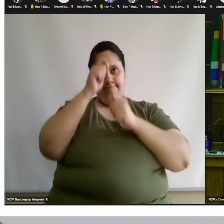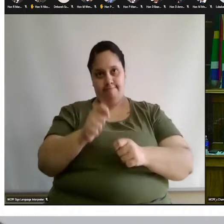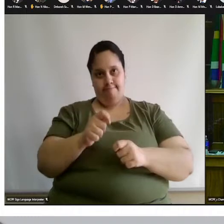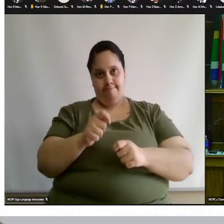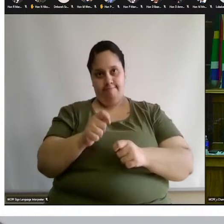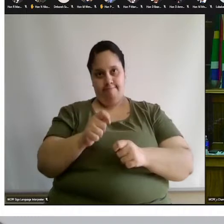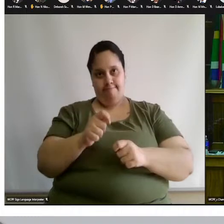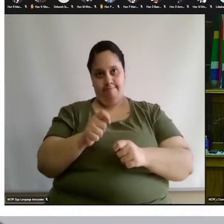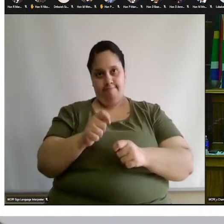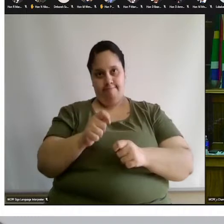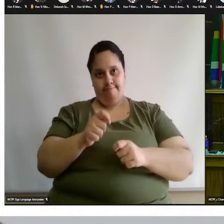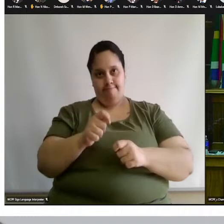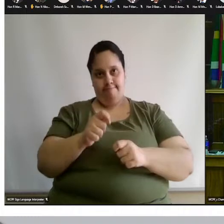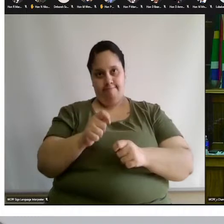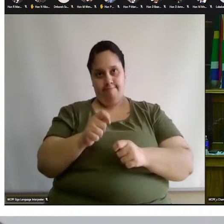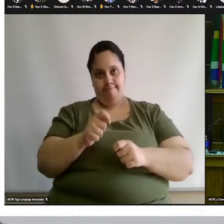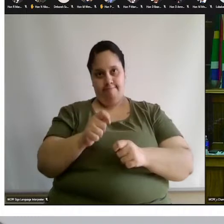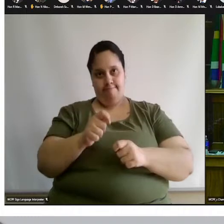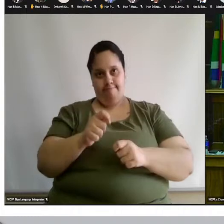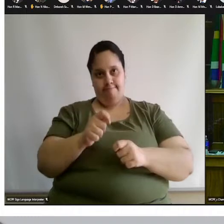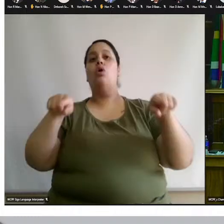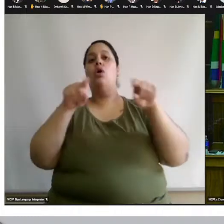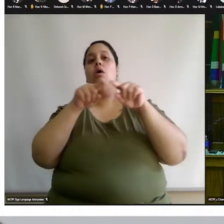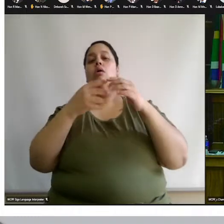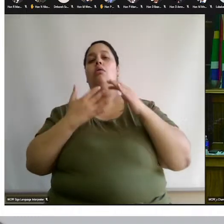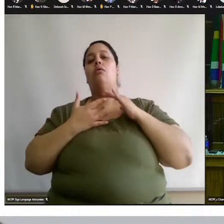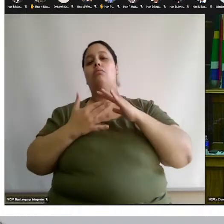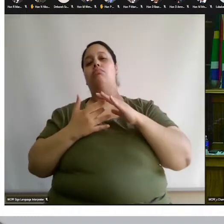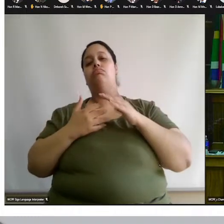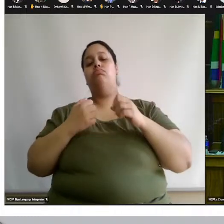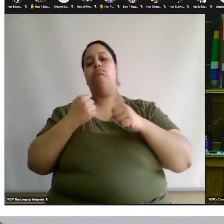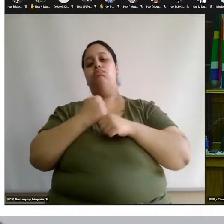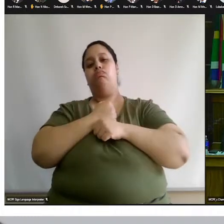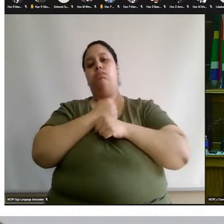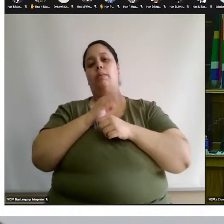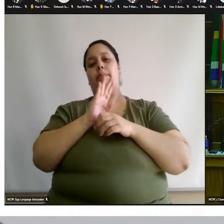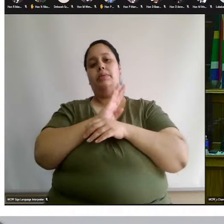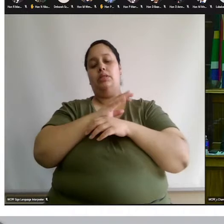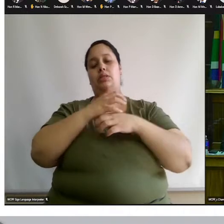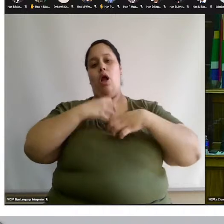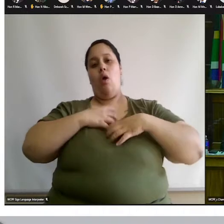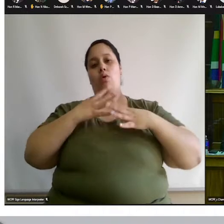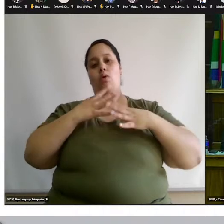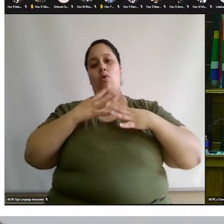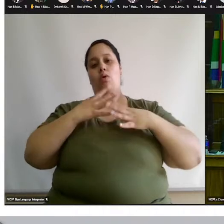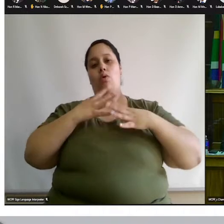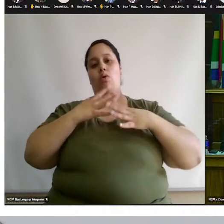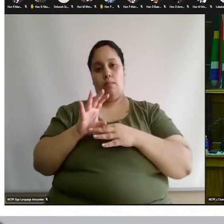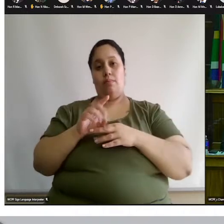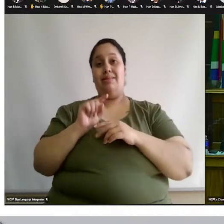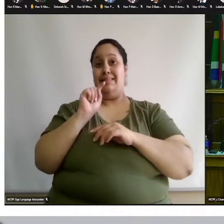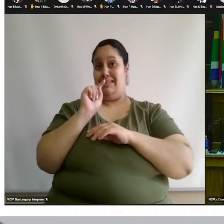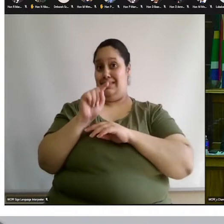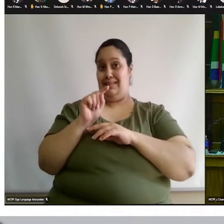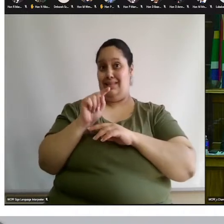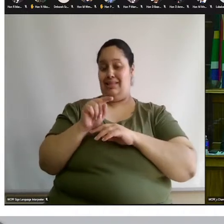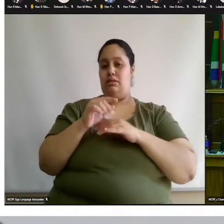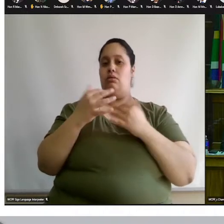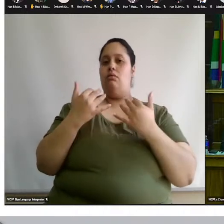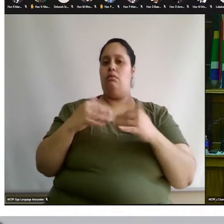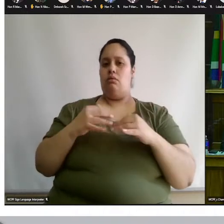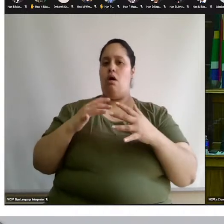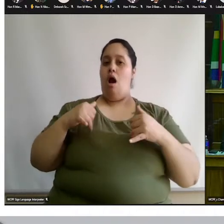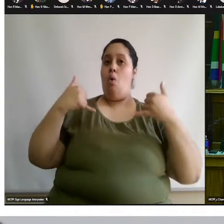and potential of the most inspiring entrepreneurs in the Western Cape. And of course, that those awards